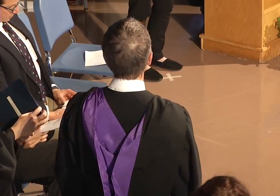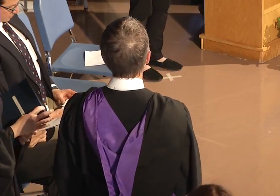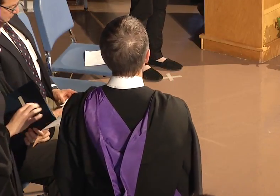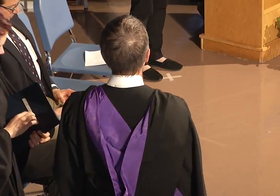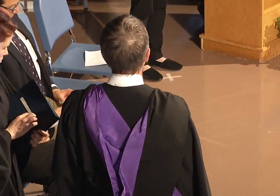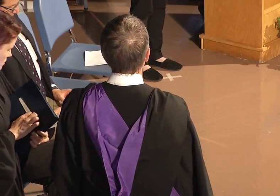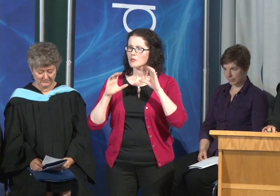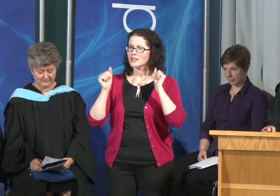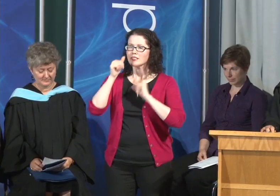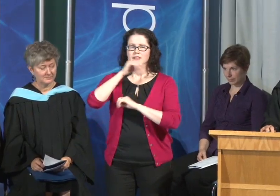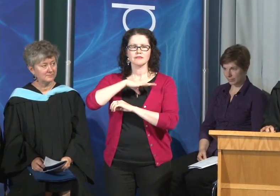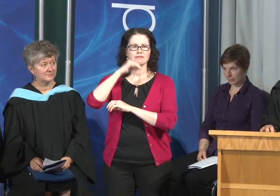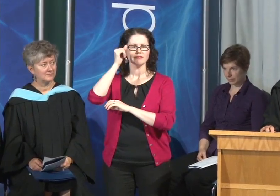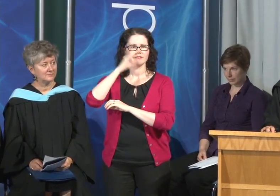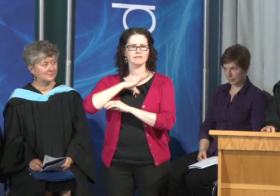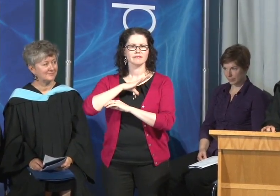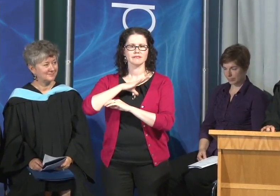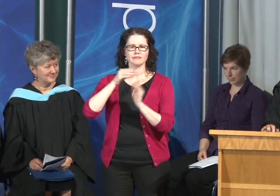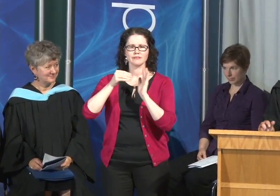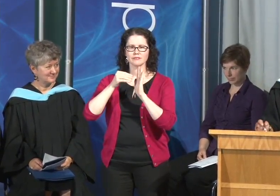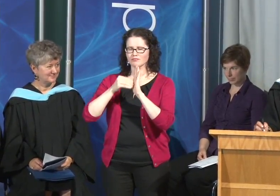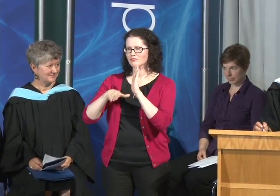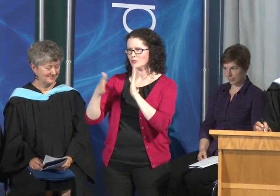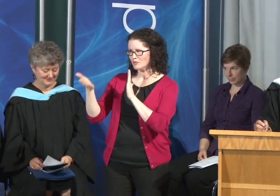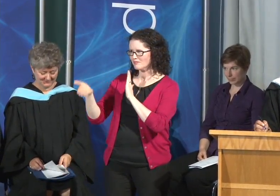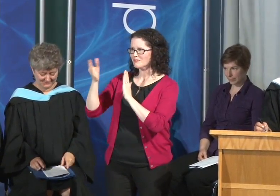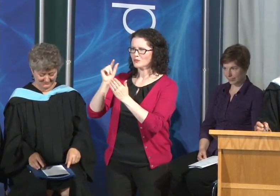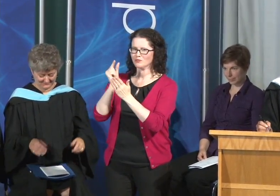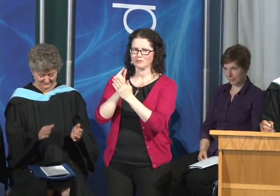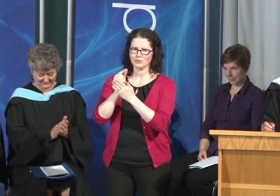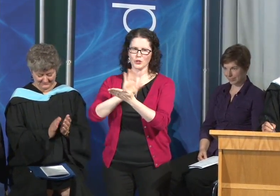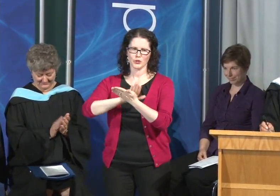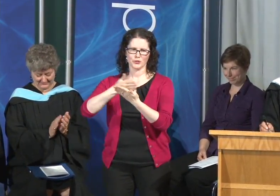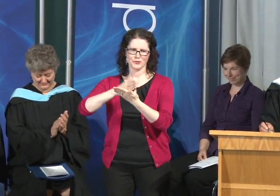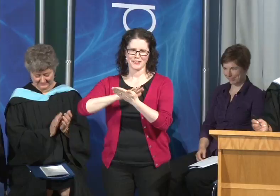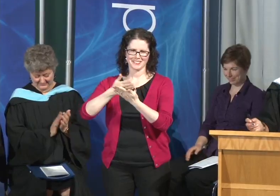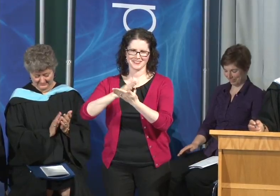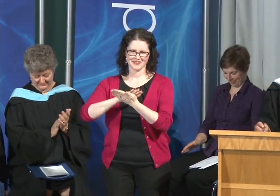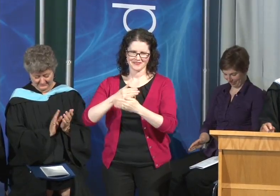Mr. President, ladies and gentlemen, the graduate in cooking.